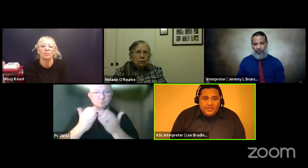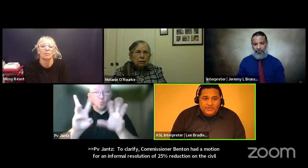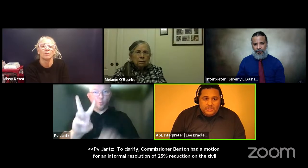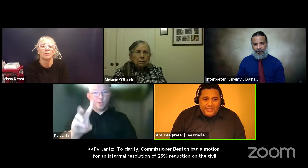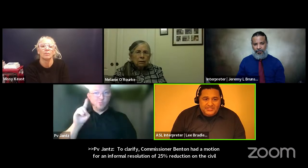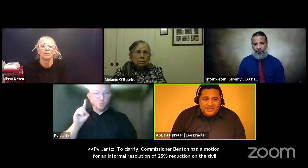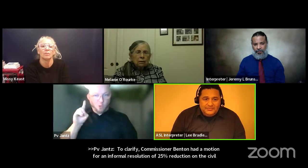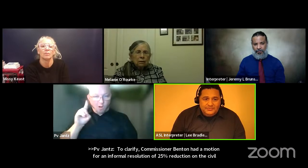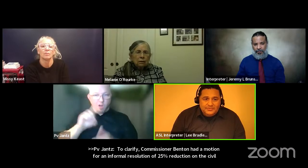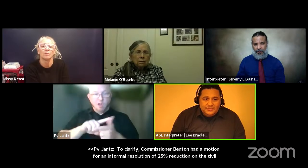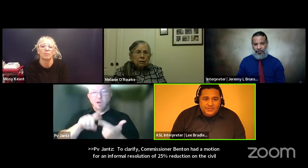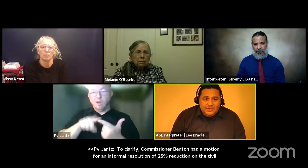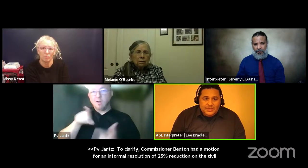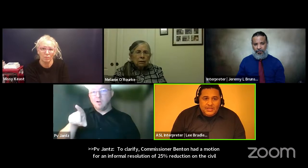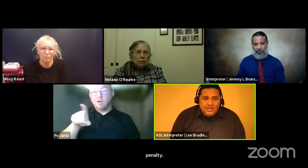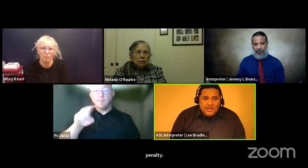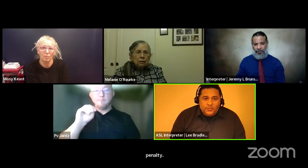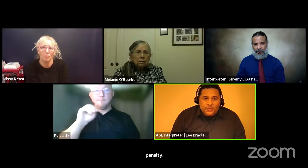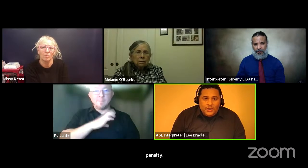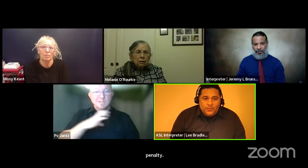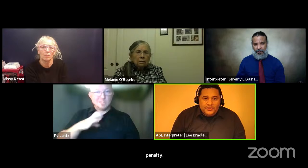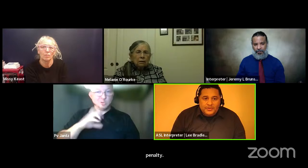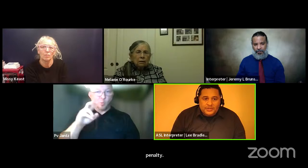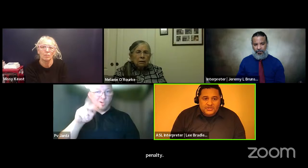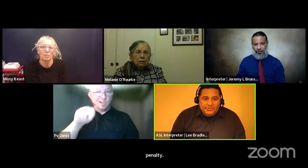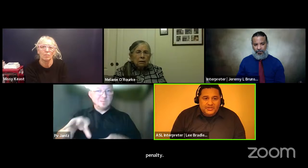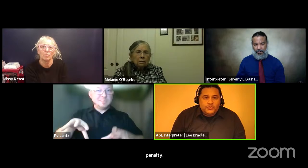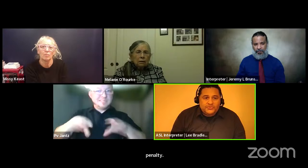Both Commissioner Benton